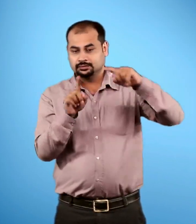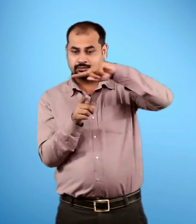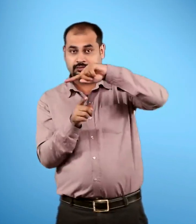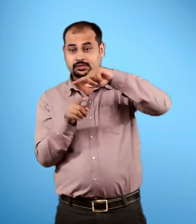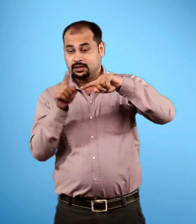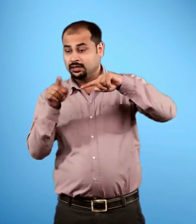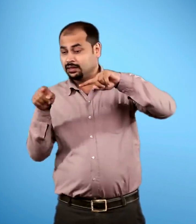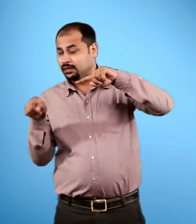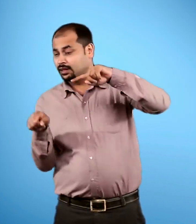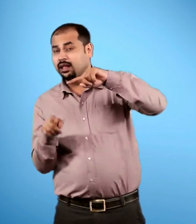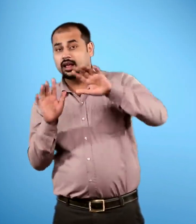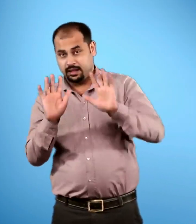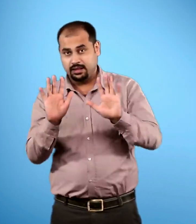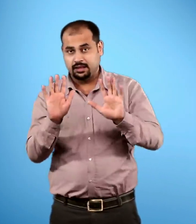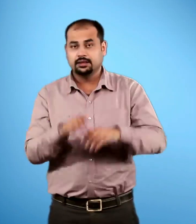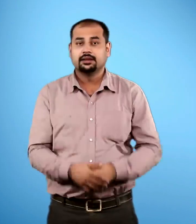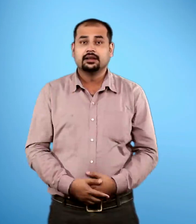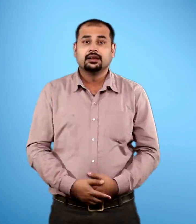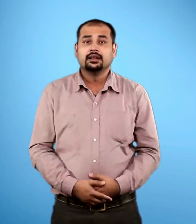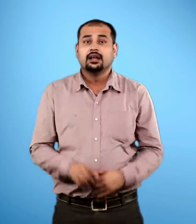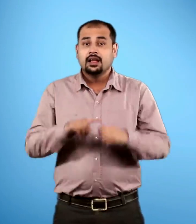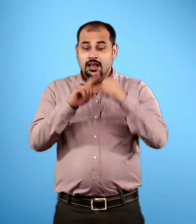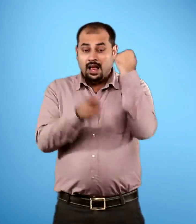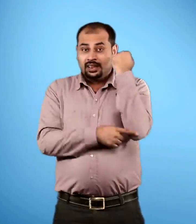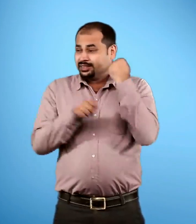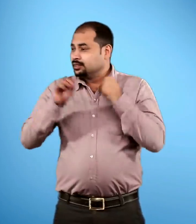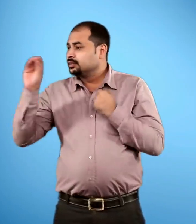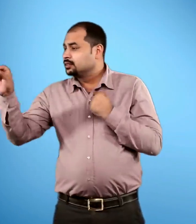following a rule of repeat by some particular rotation.